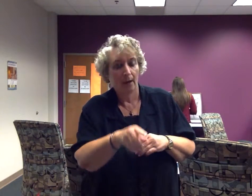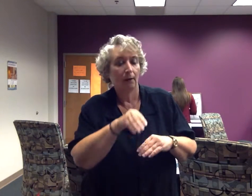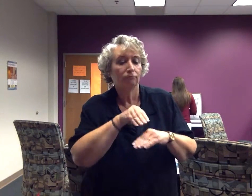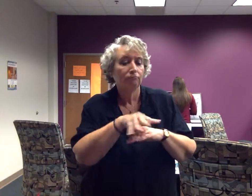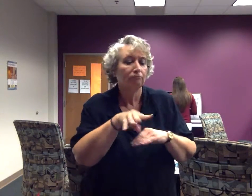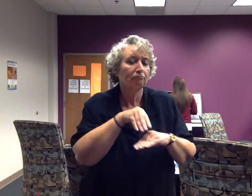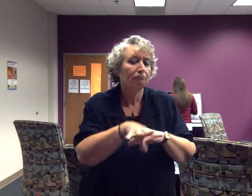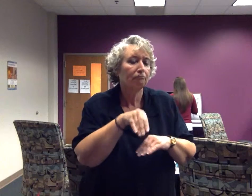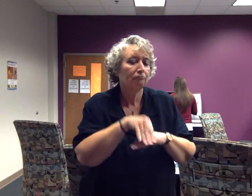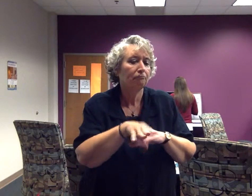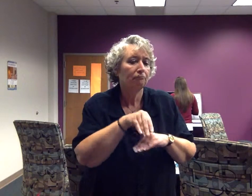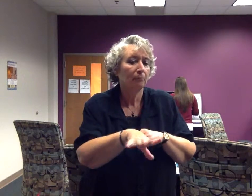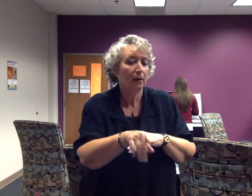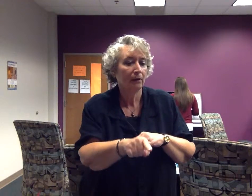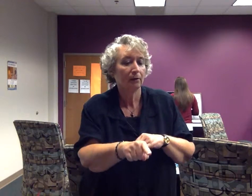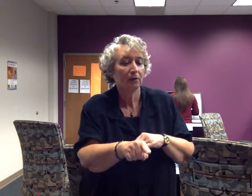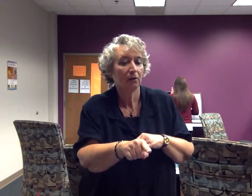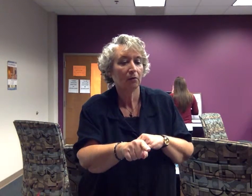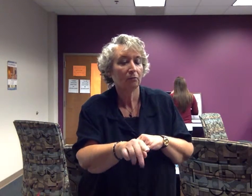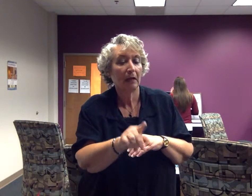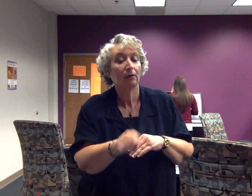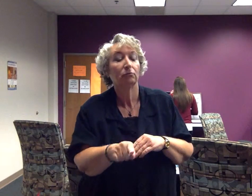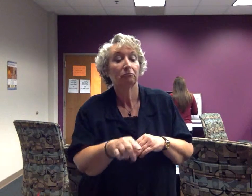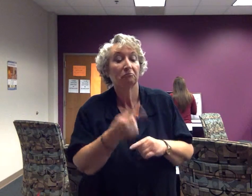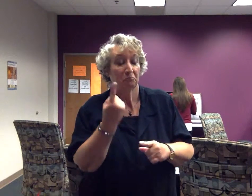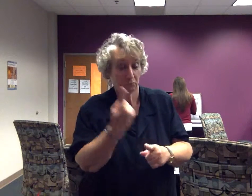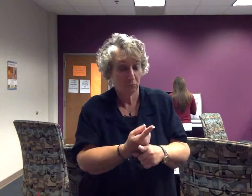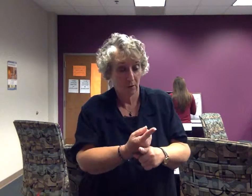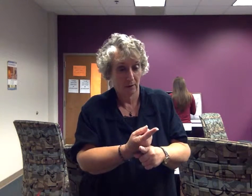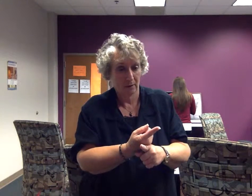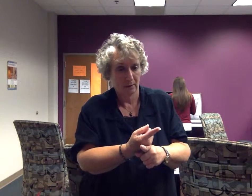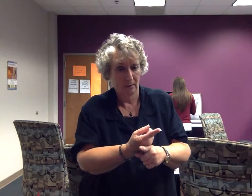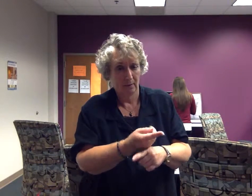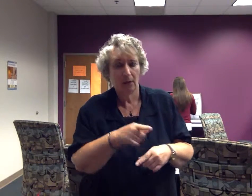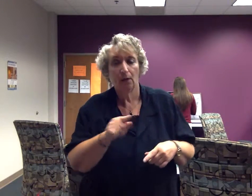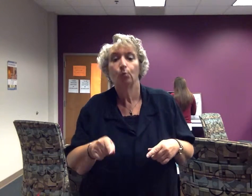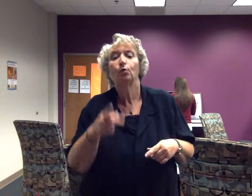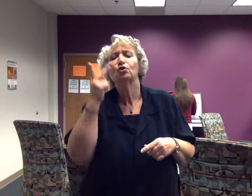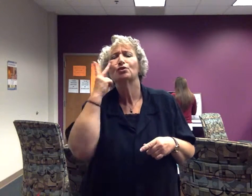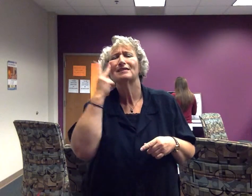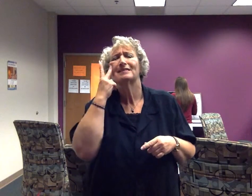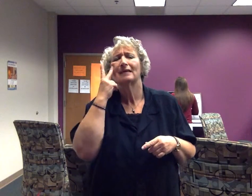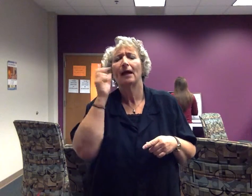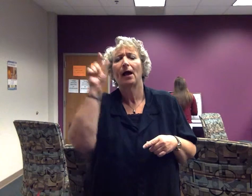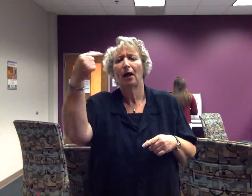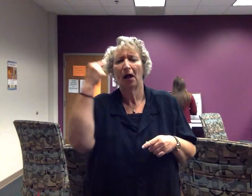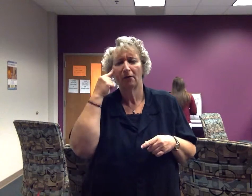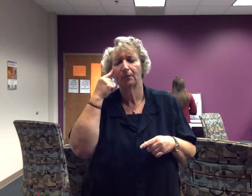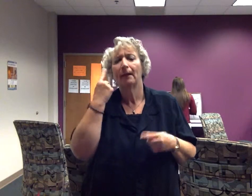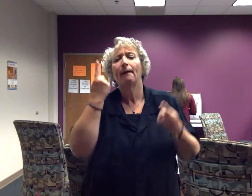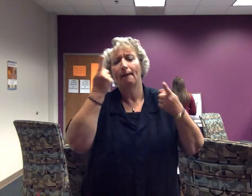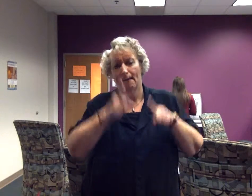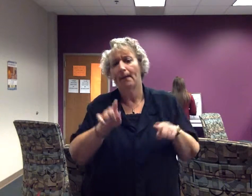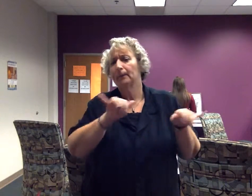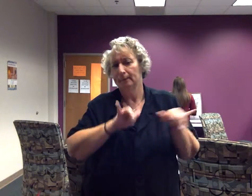shopping tip, and it turned out to be the correct advice. What you're going to see in government is that happens a lot. We have government decisions that are made